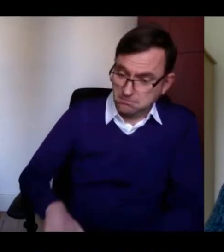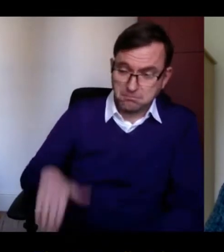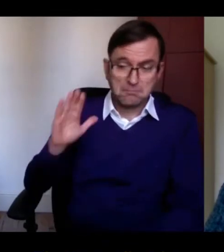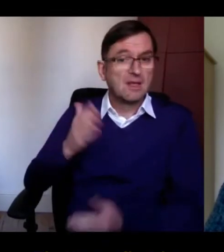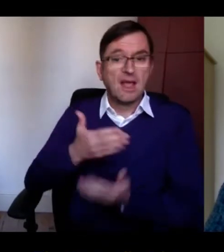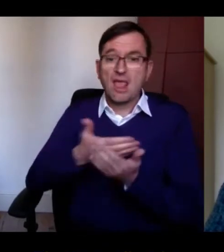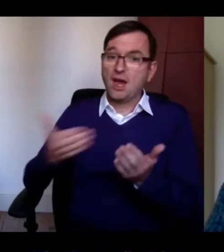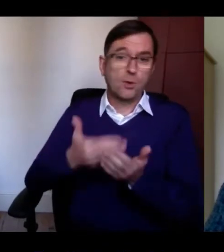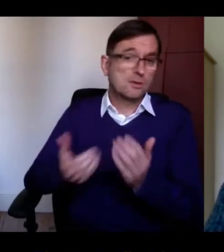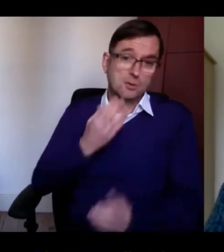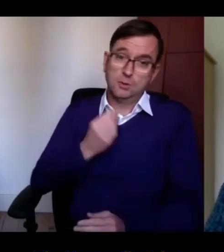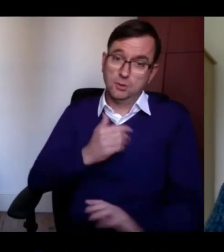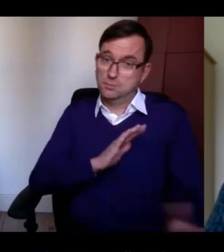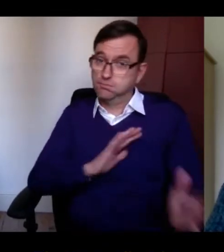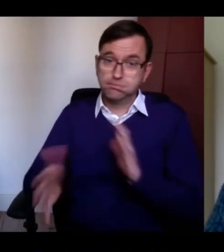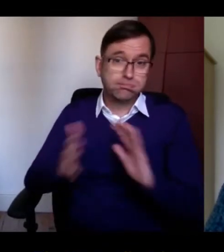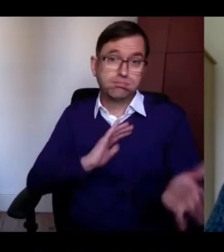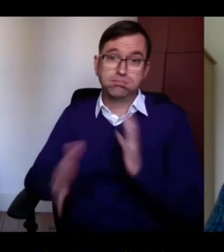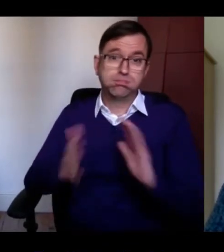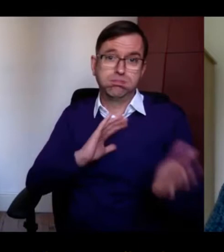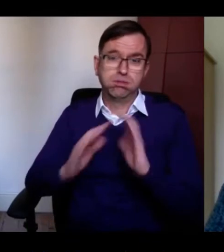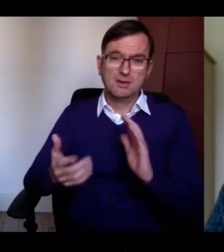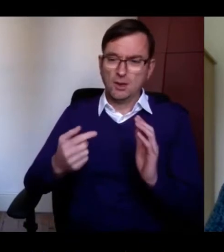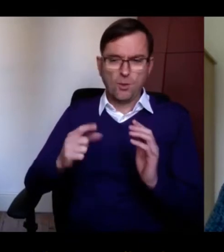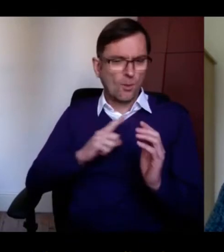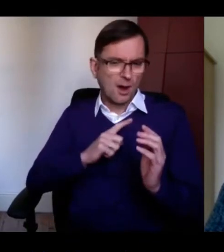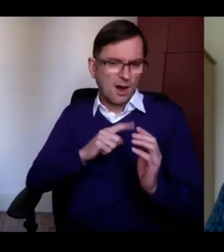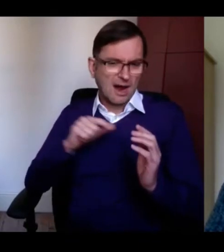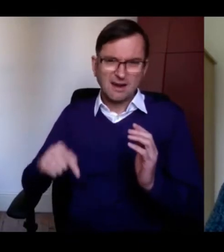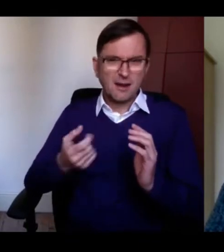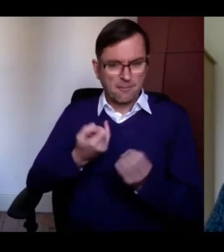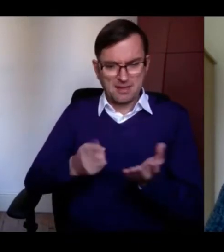That's my first language. So I use that to communicate.